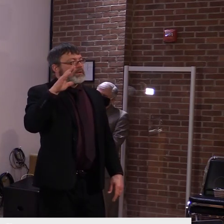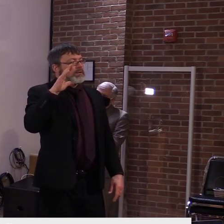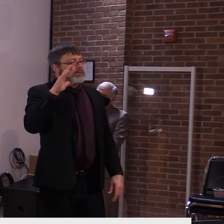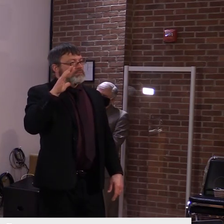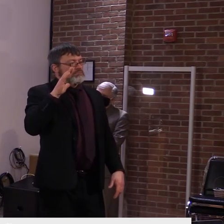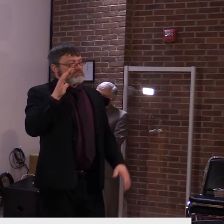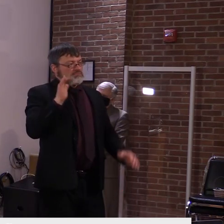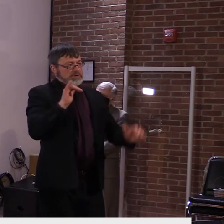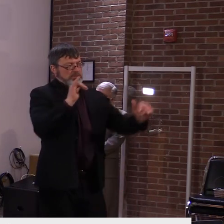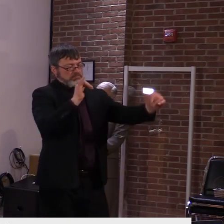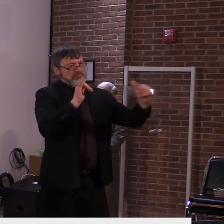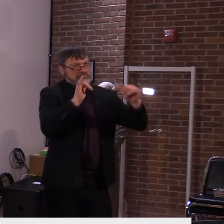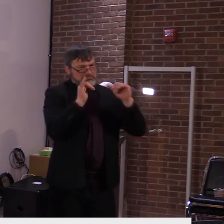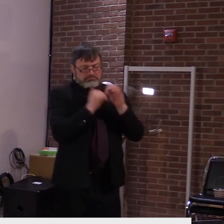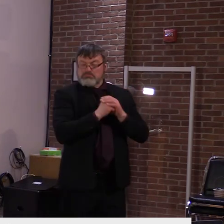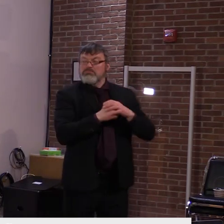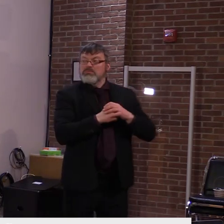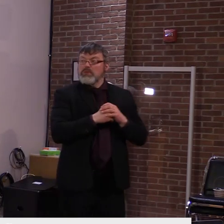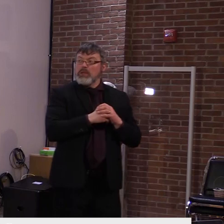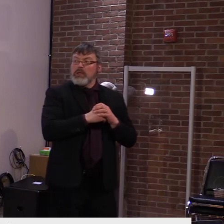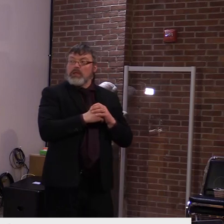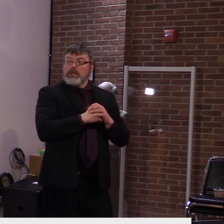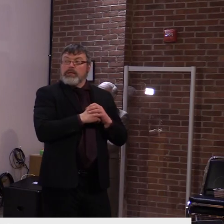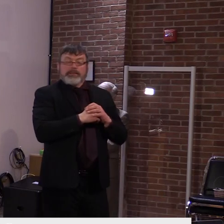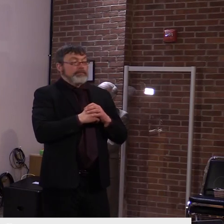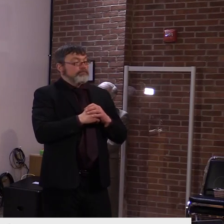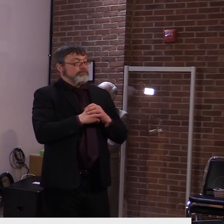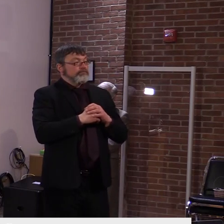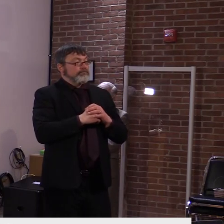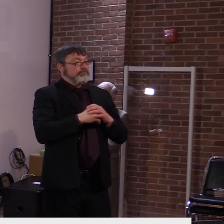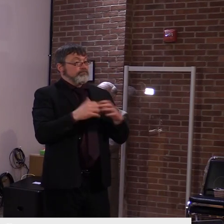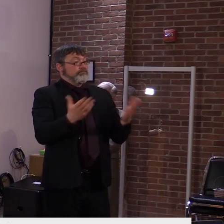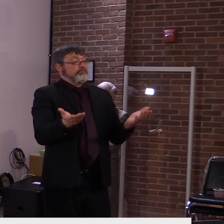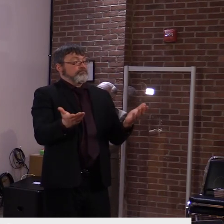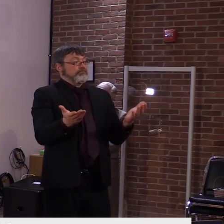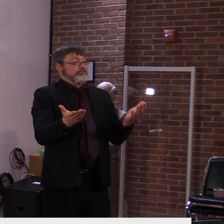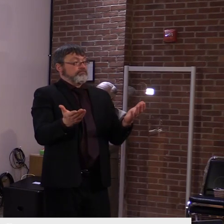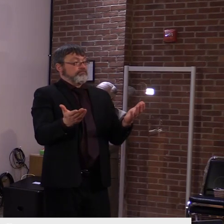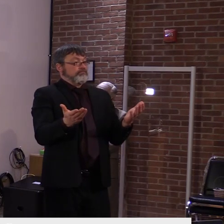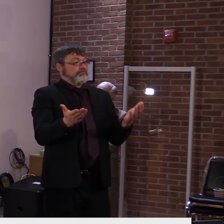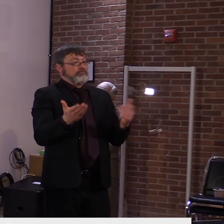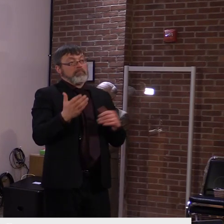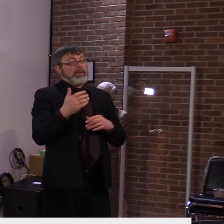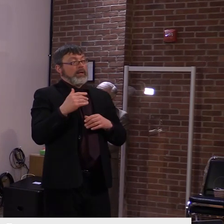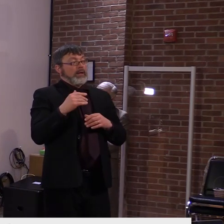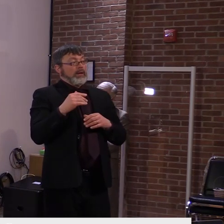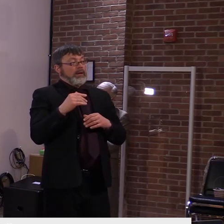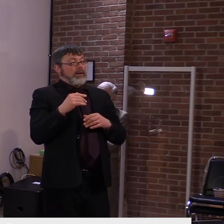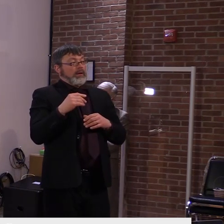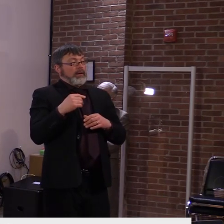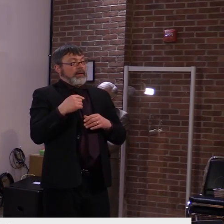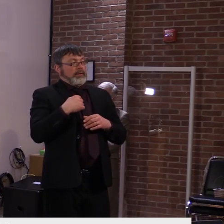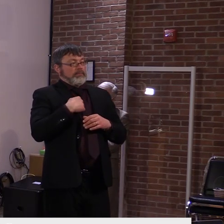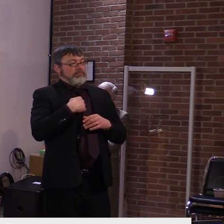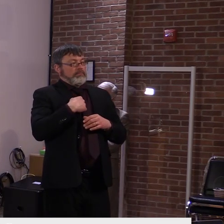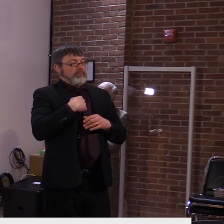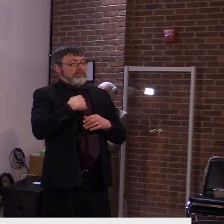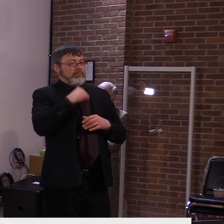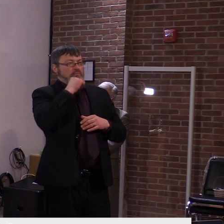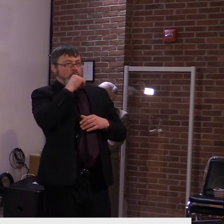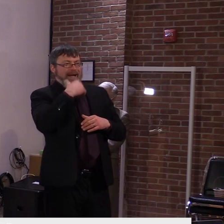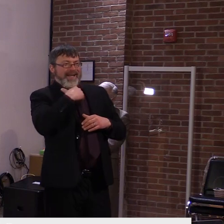Yes. Well, I can speculate, not knowing much more about these individuals in these